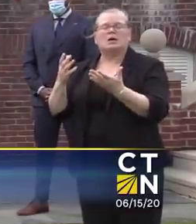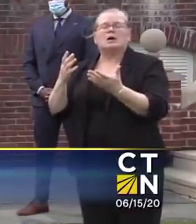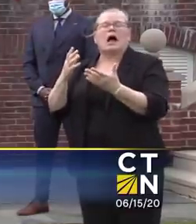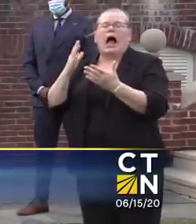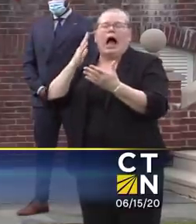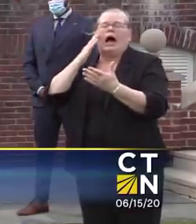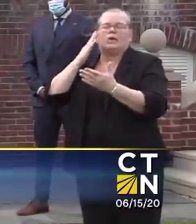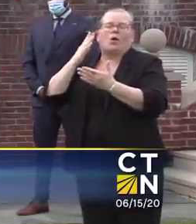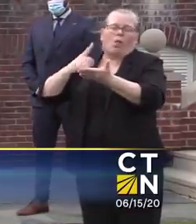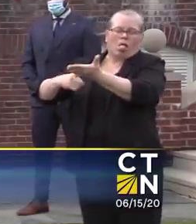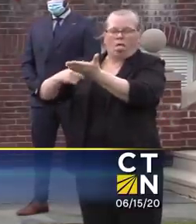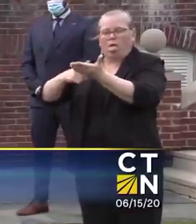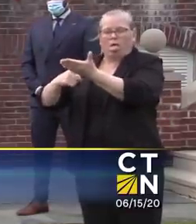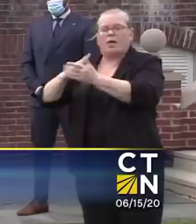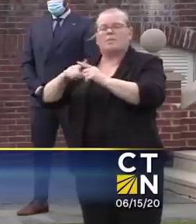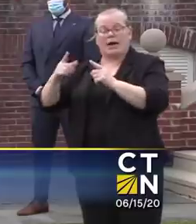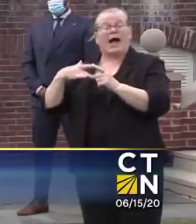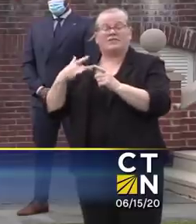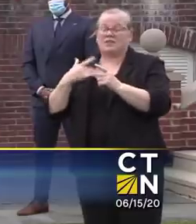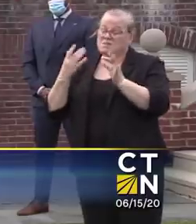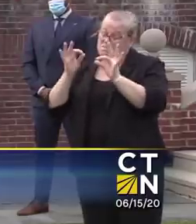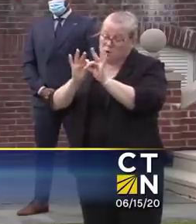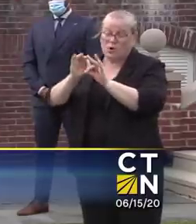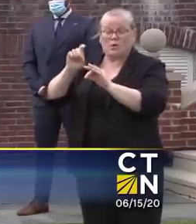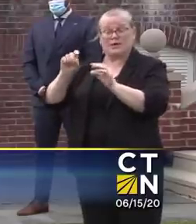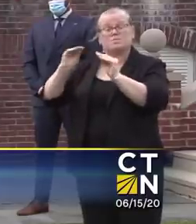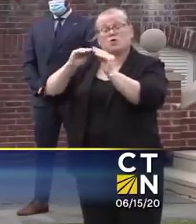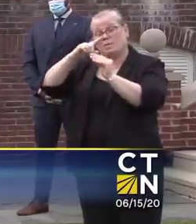and female state troopers. We're going to get it done.